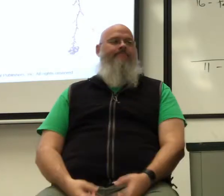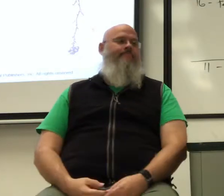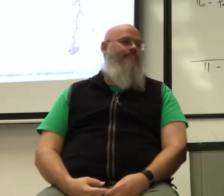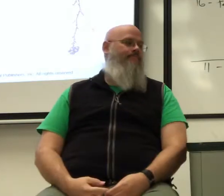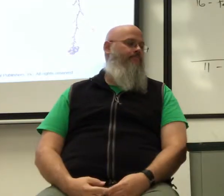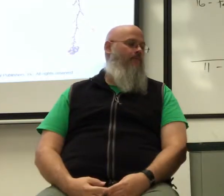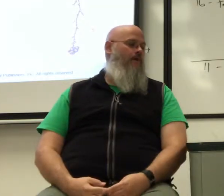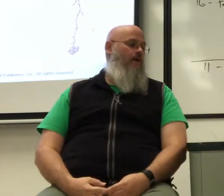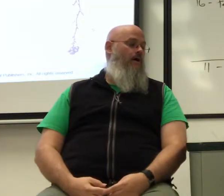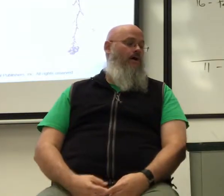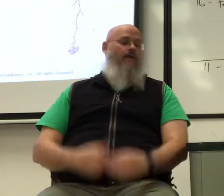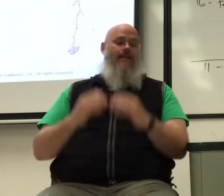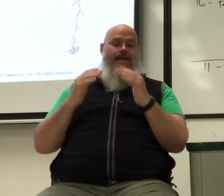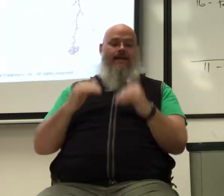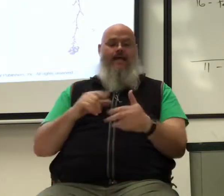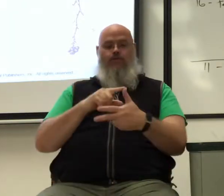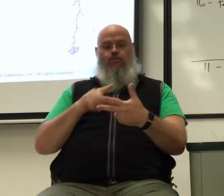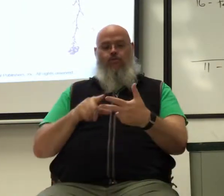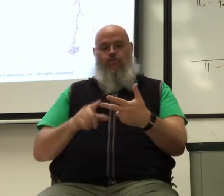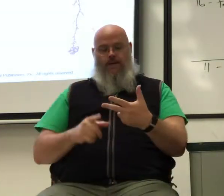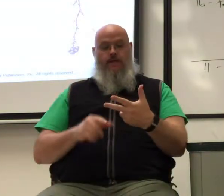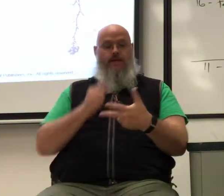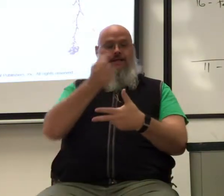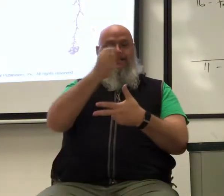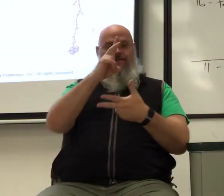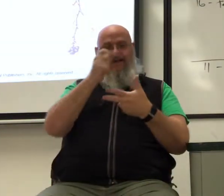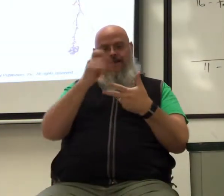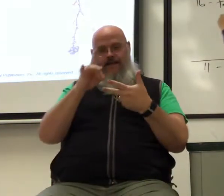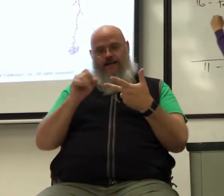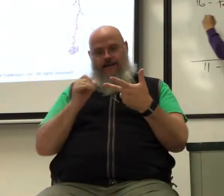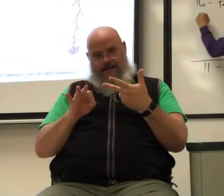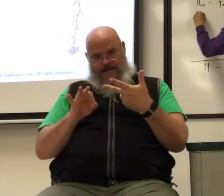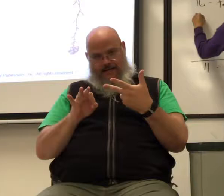The next 3 orders of division, 17, 18, 19,